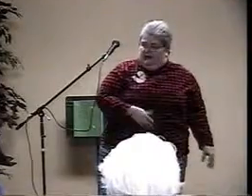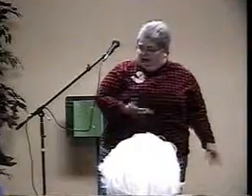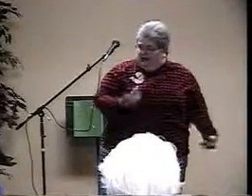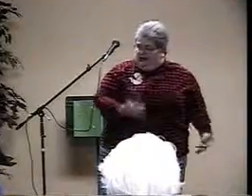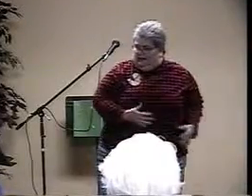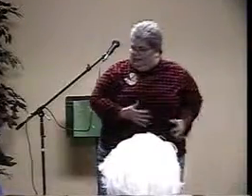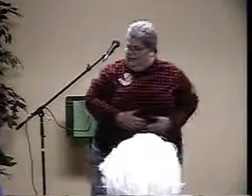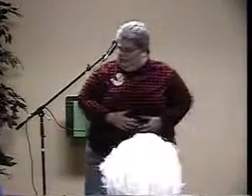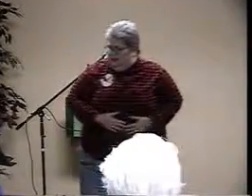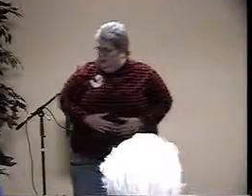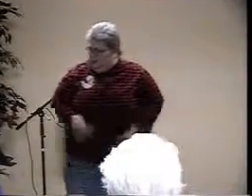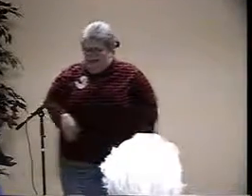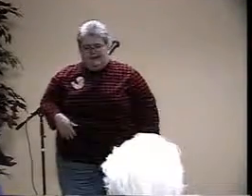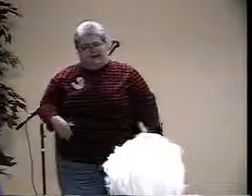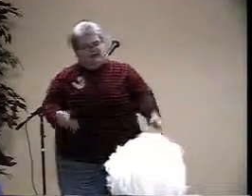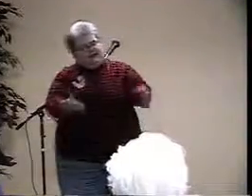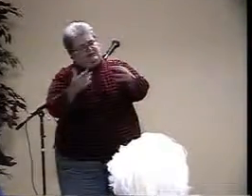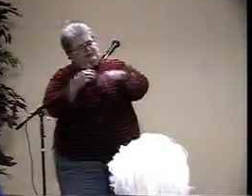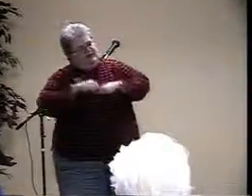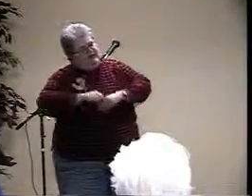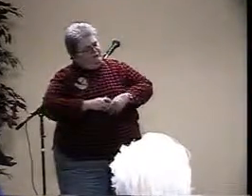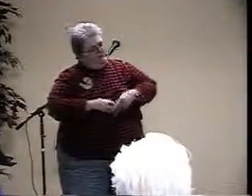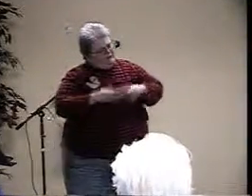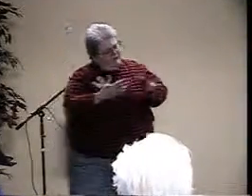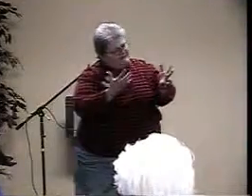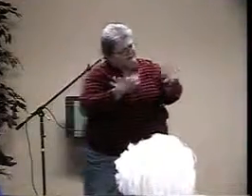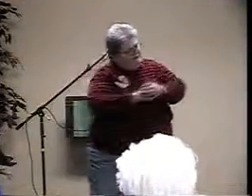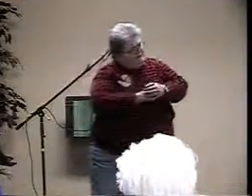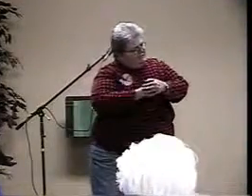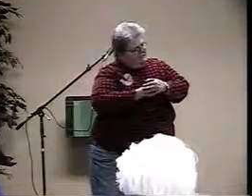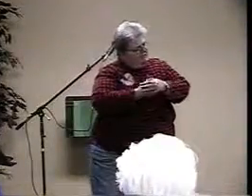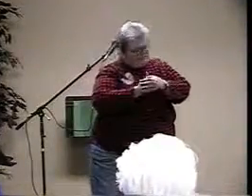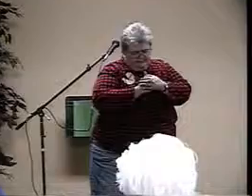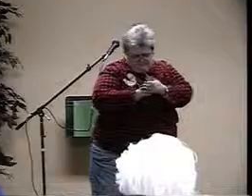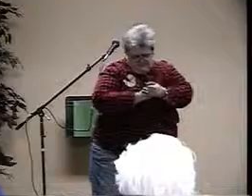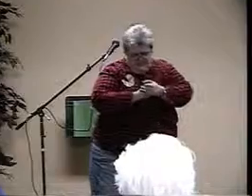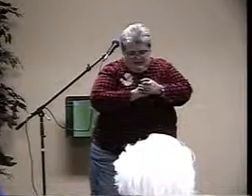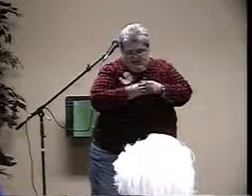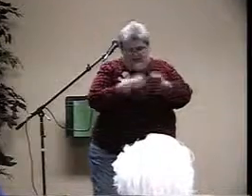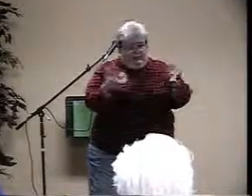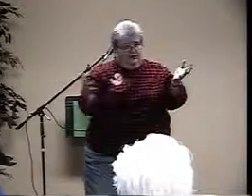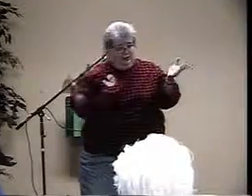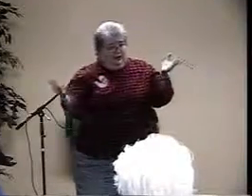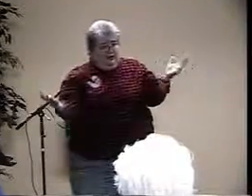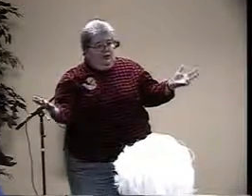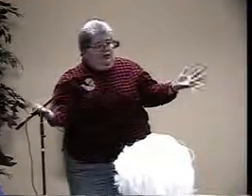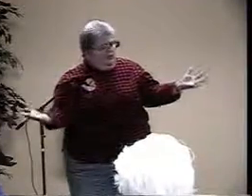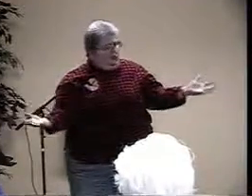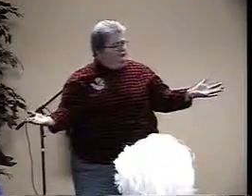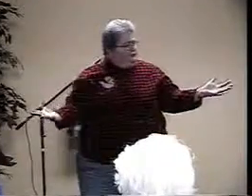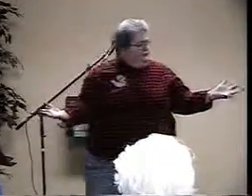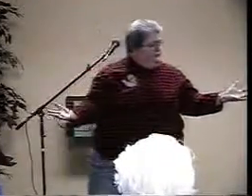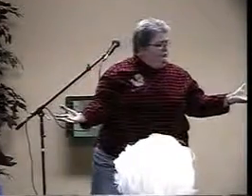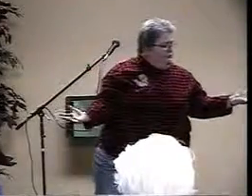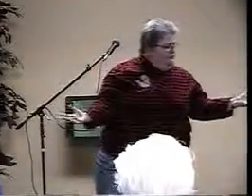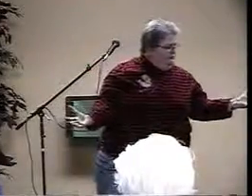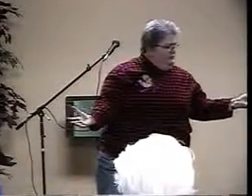him and get a little food in my belly. And he went into the tavern and he asked the tavern keeper, and he said, you know, I'll work for some